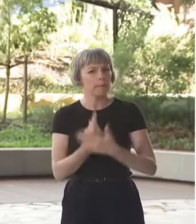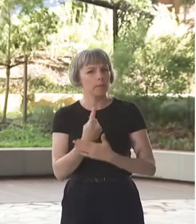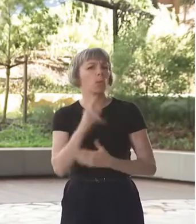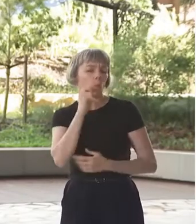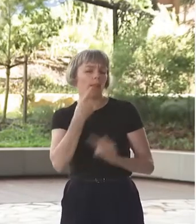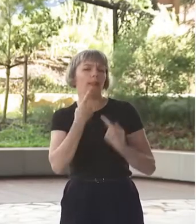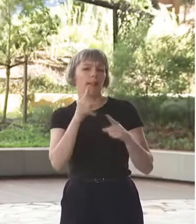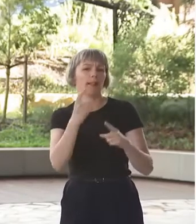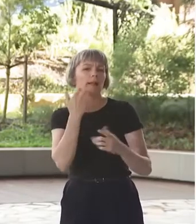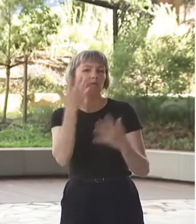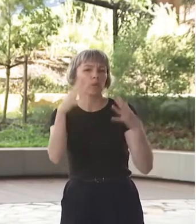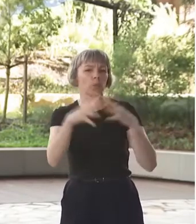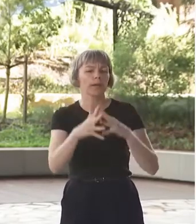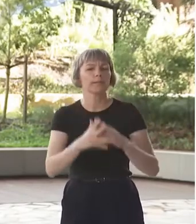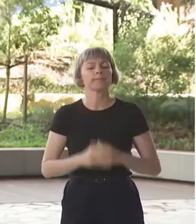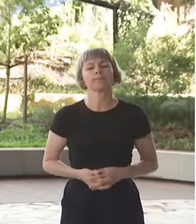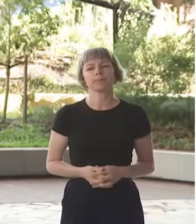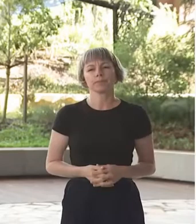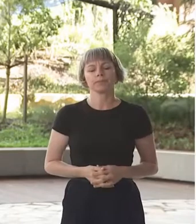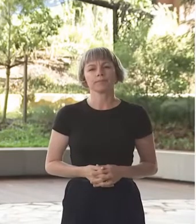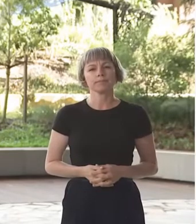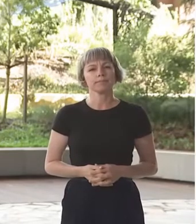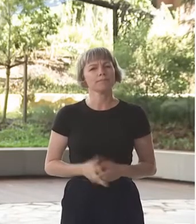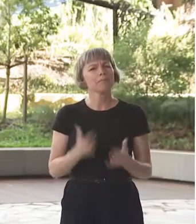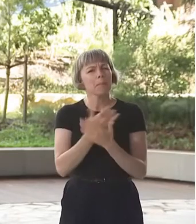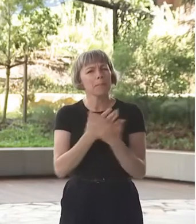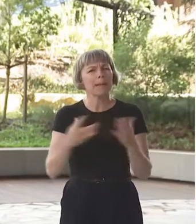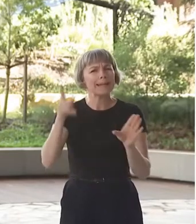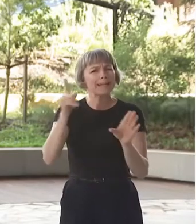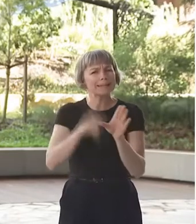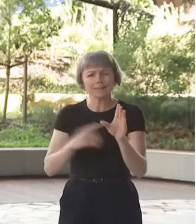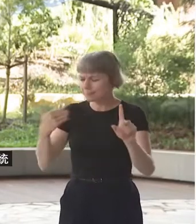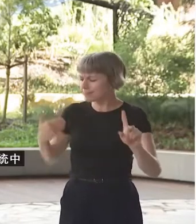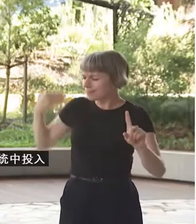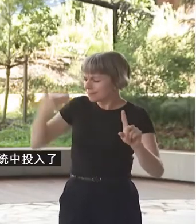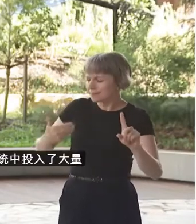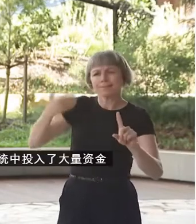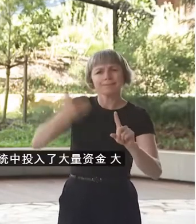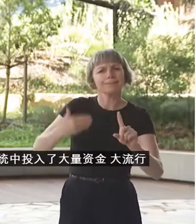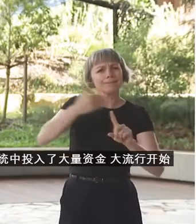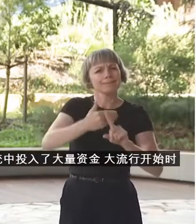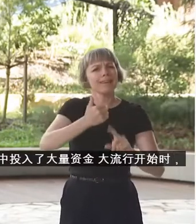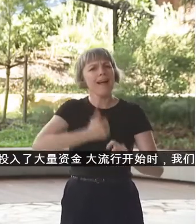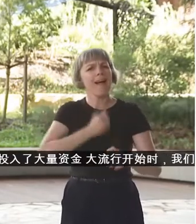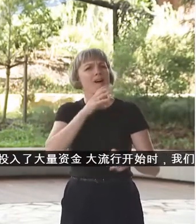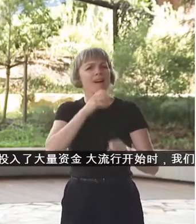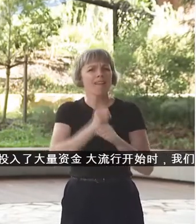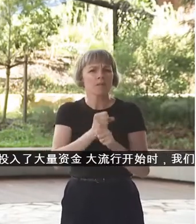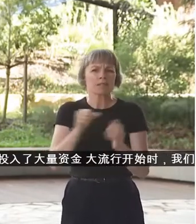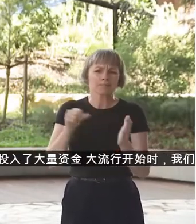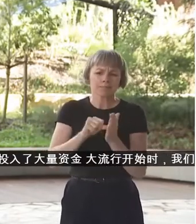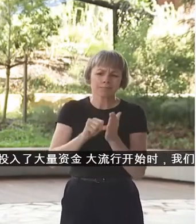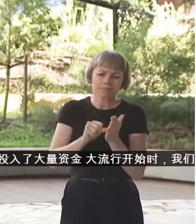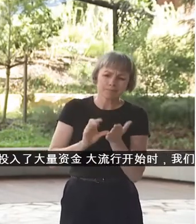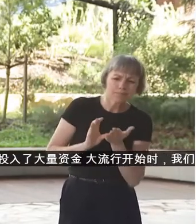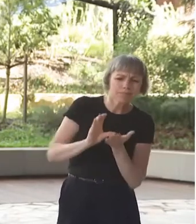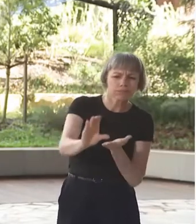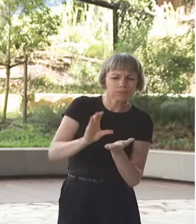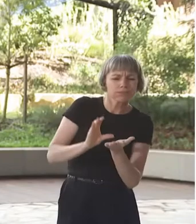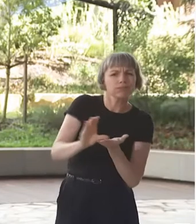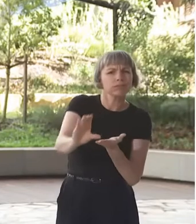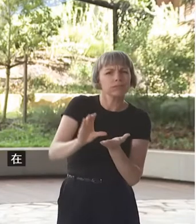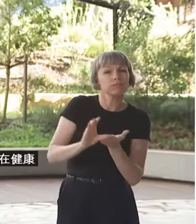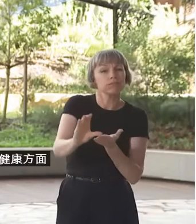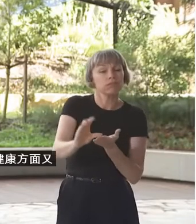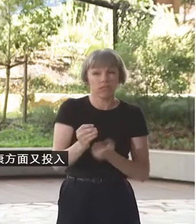significantly over many years in our public health system here in New South Wales. At the start of the pandemic, we invested around $4 billion